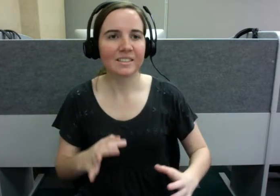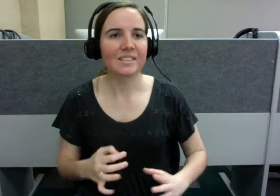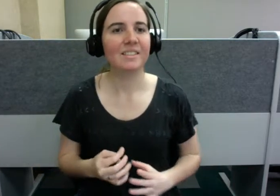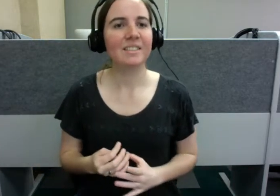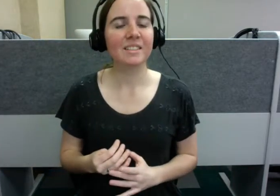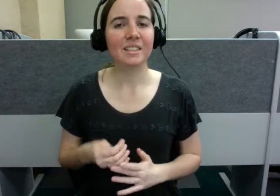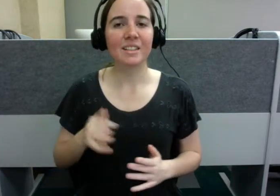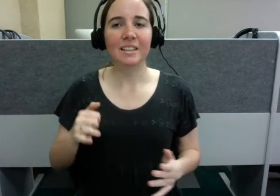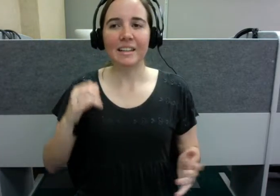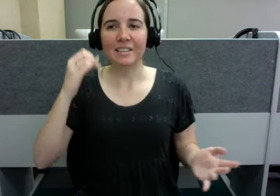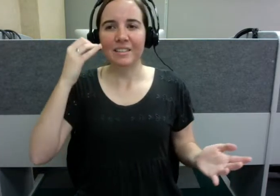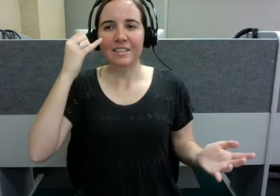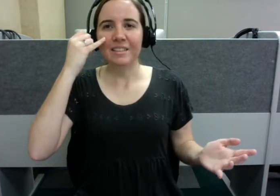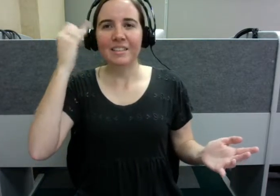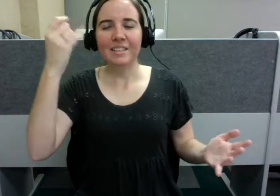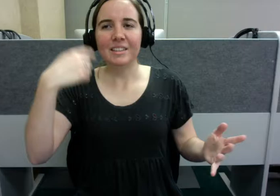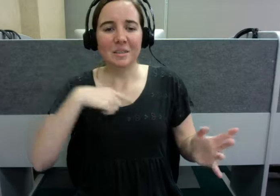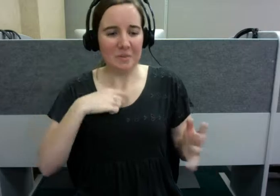create this